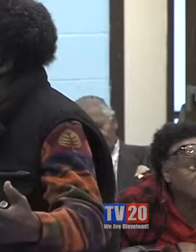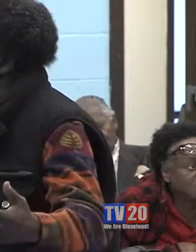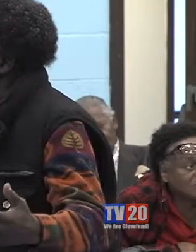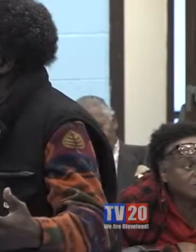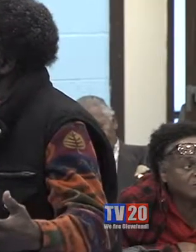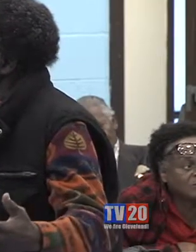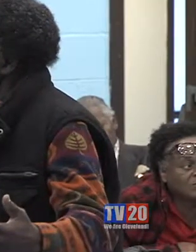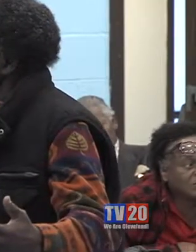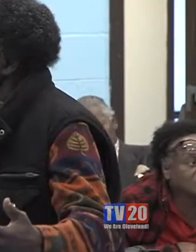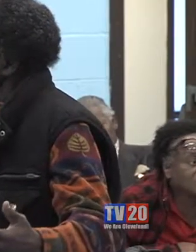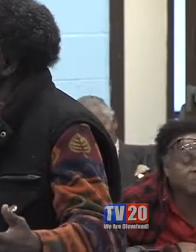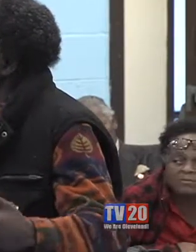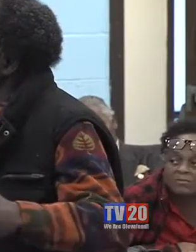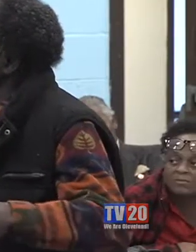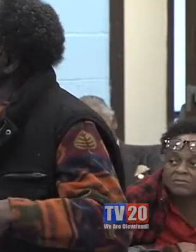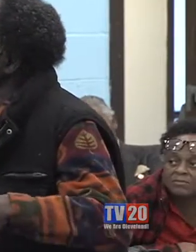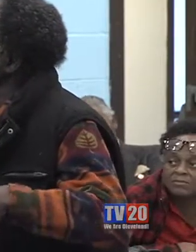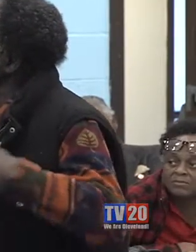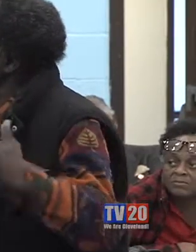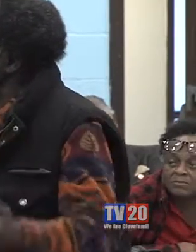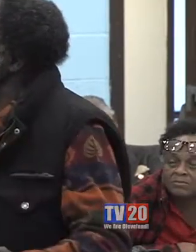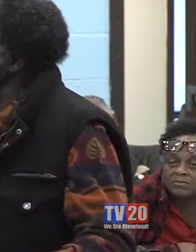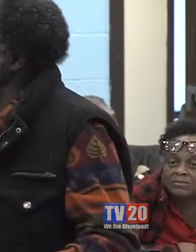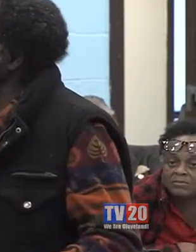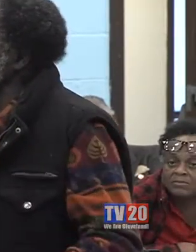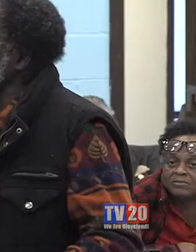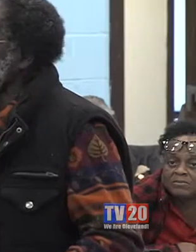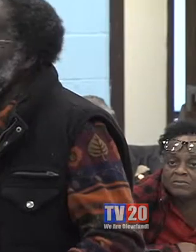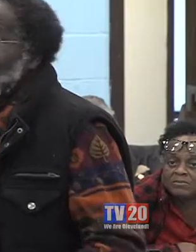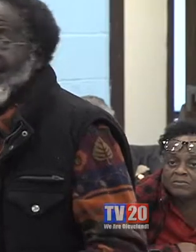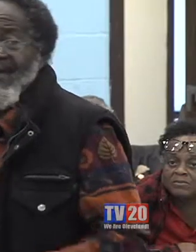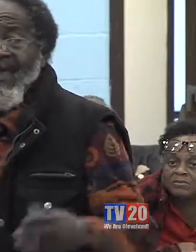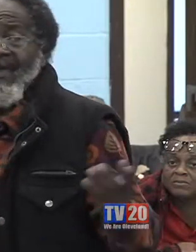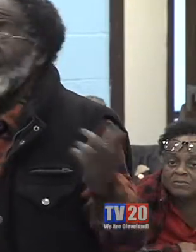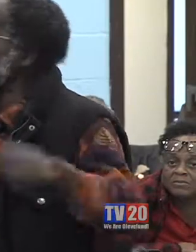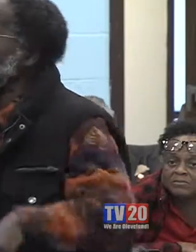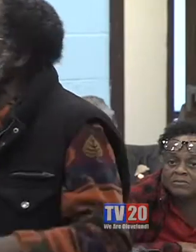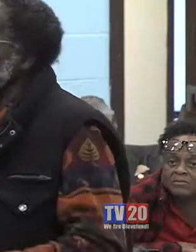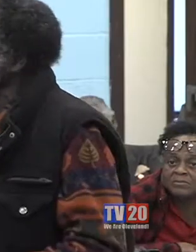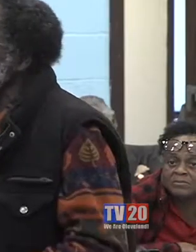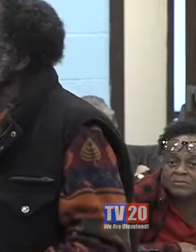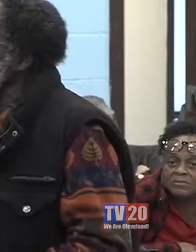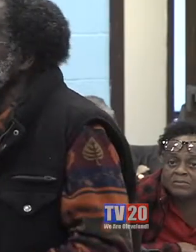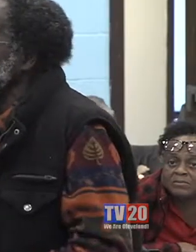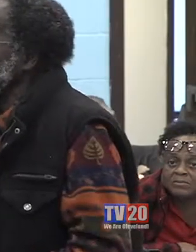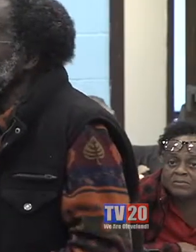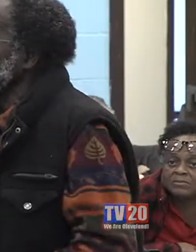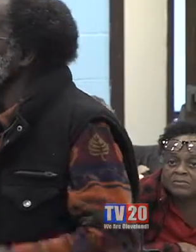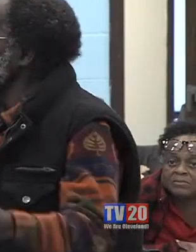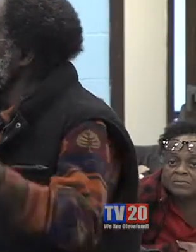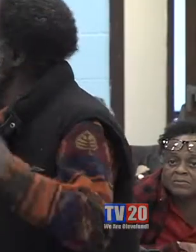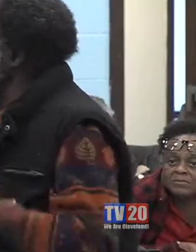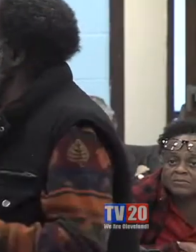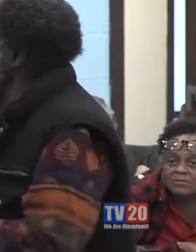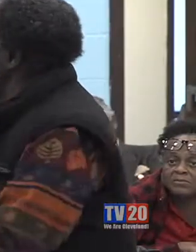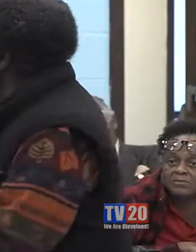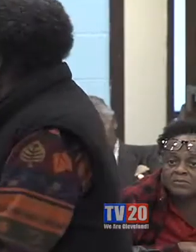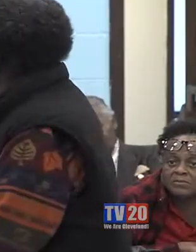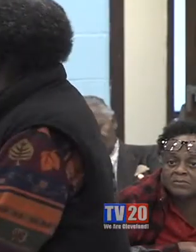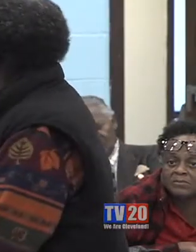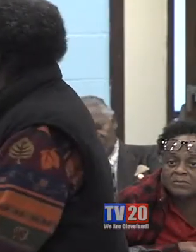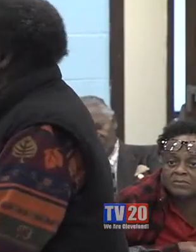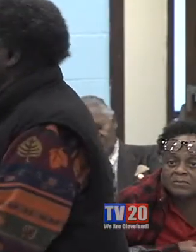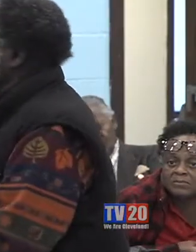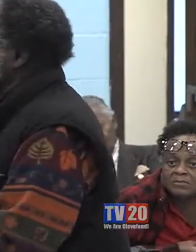literacy. And if that is possible, I think every family, including people who